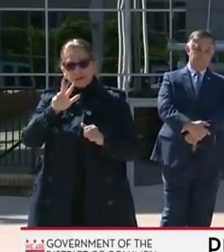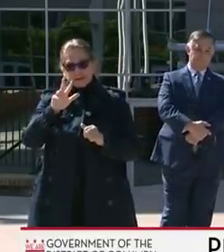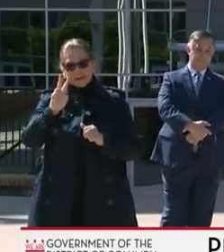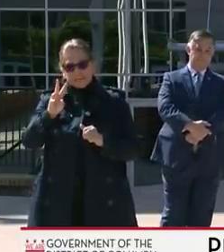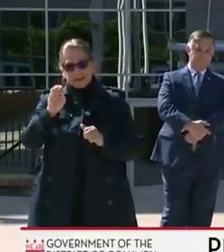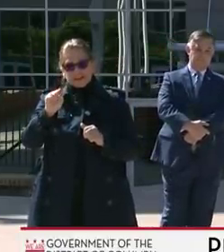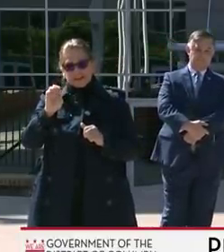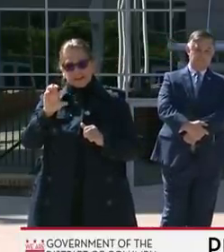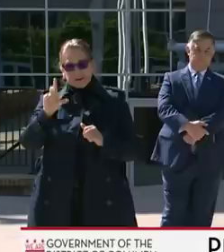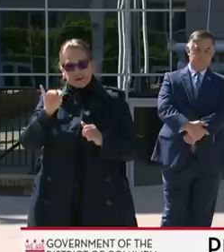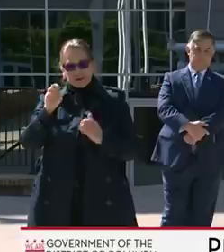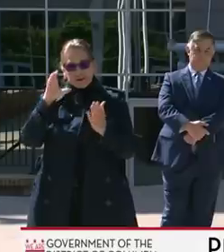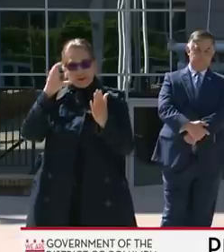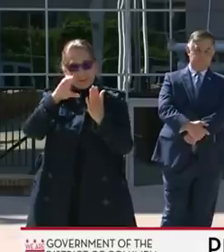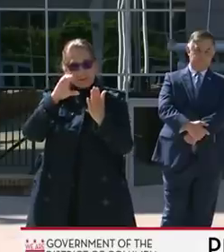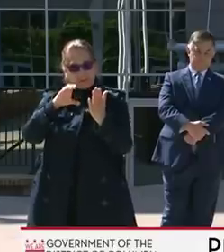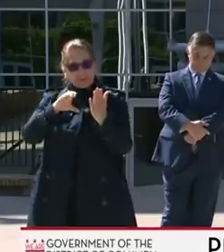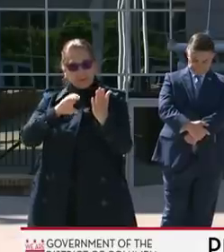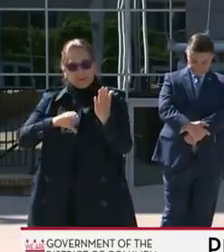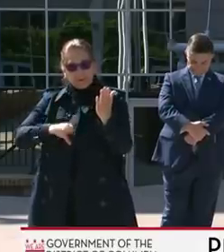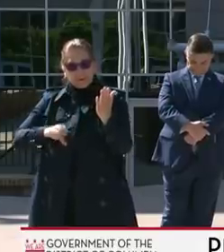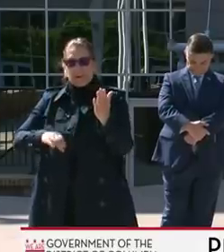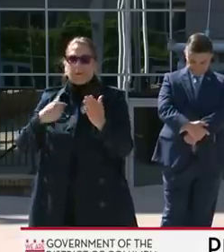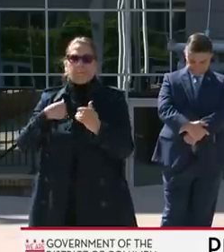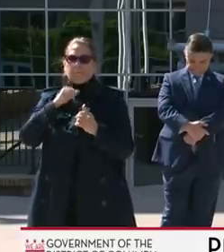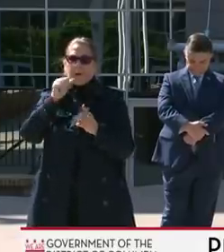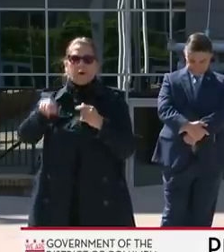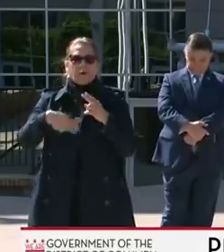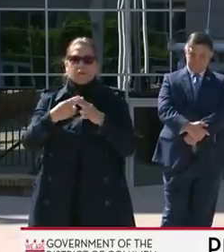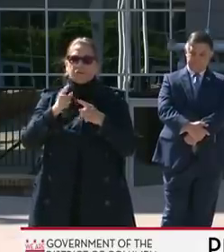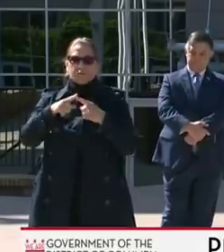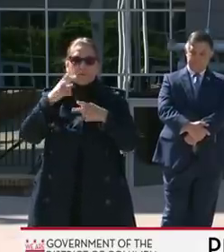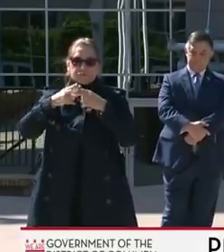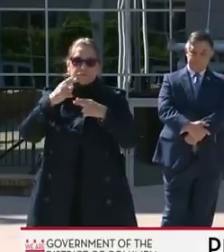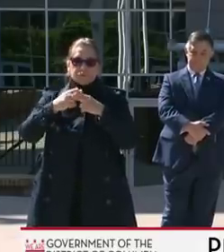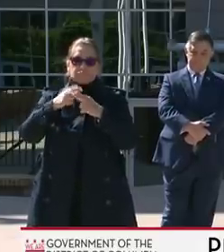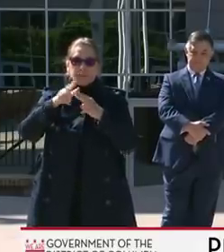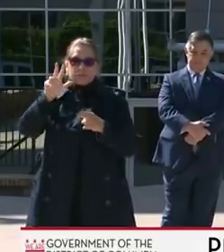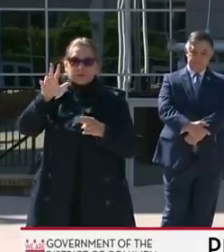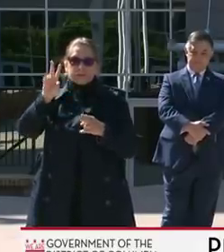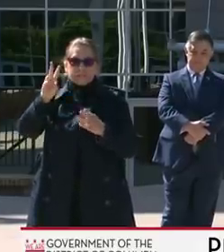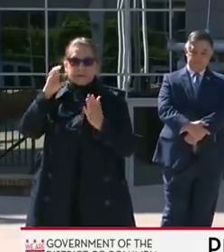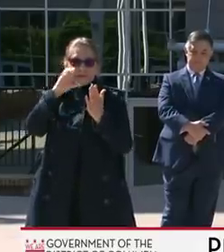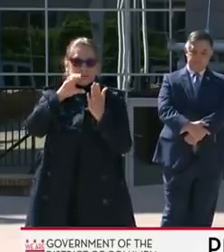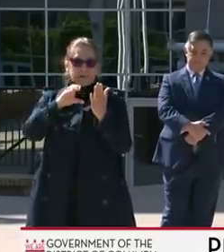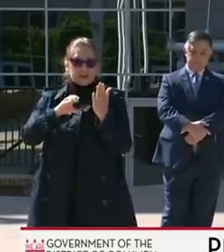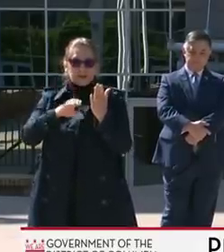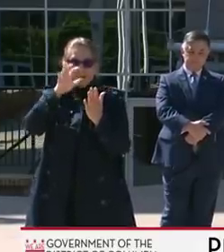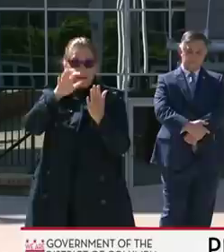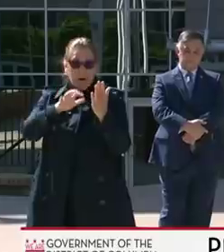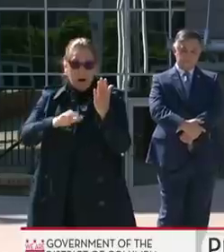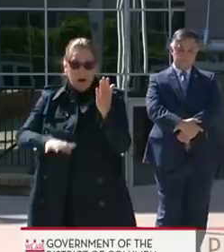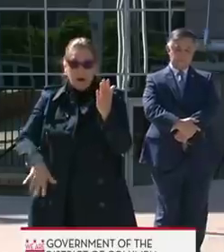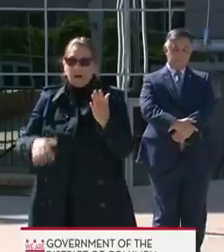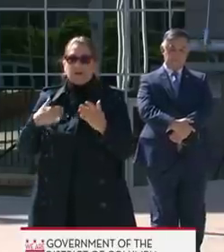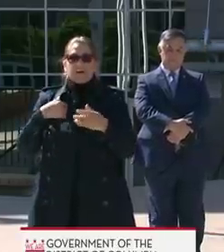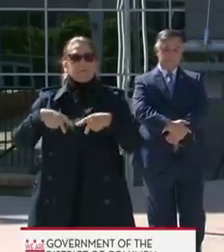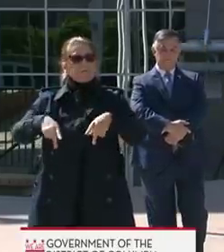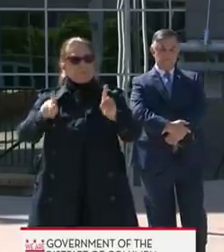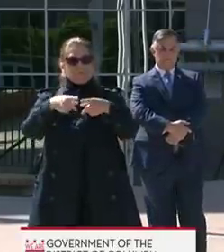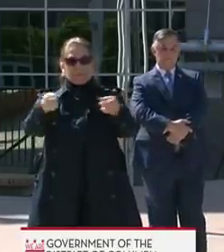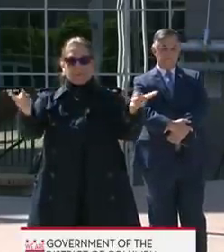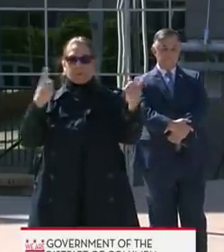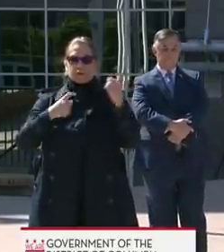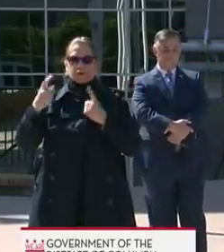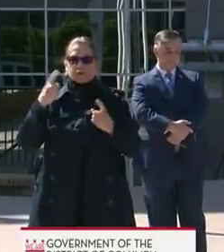but I will welcome questions if there are any regarding different sections. First of all, what the bill will do is extend the Mayor's